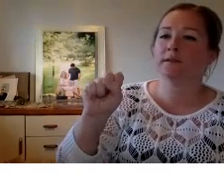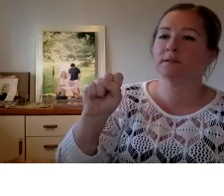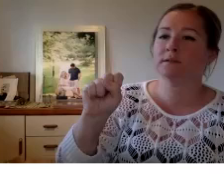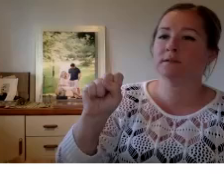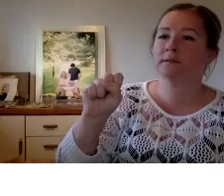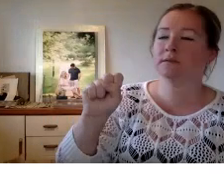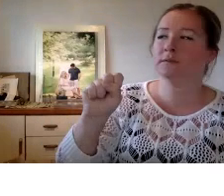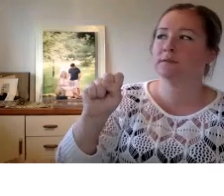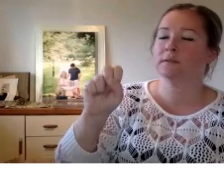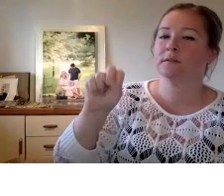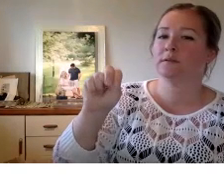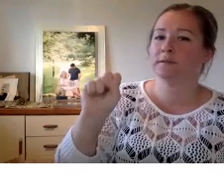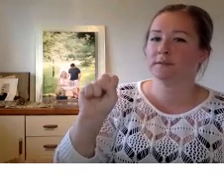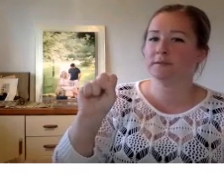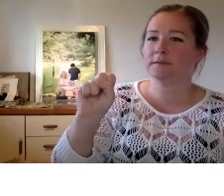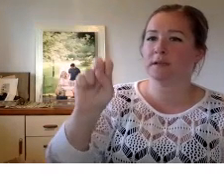Nova Scotia.